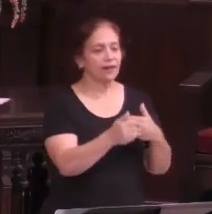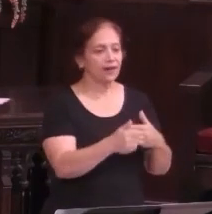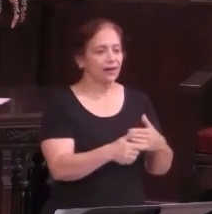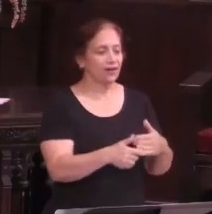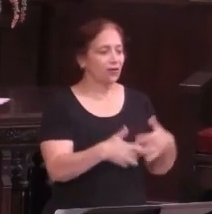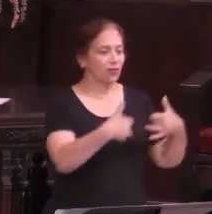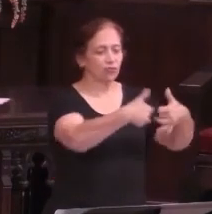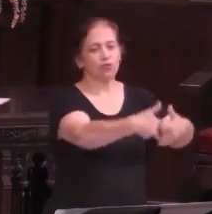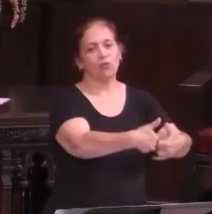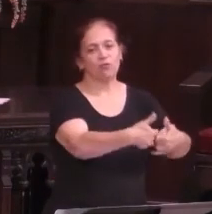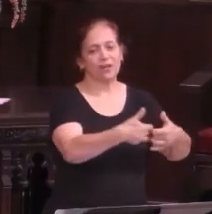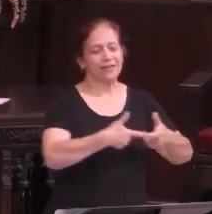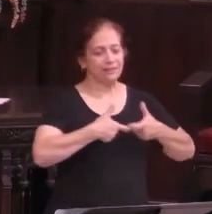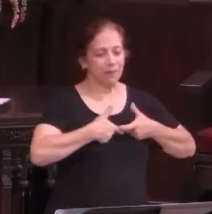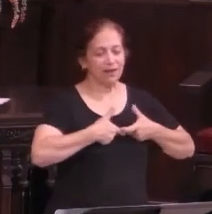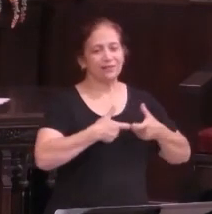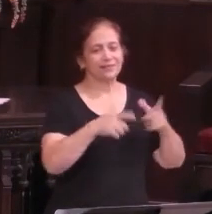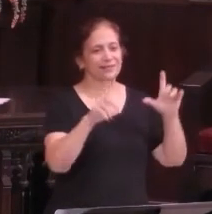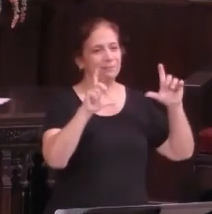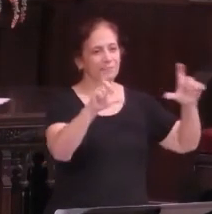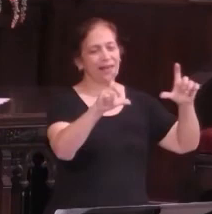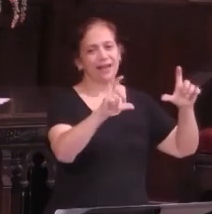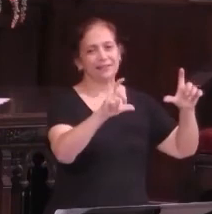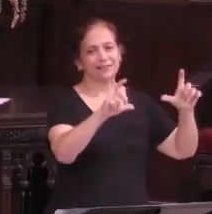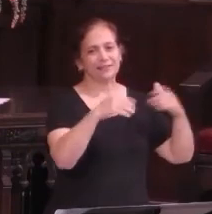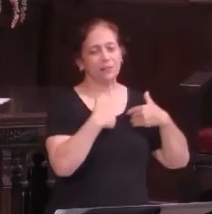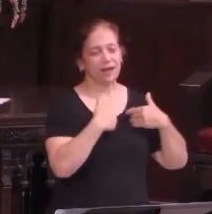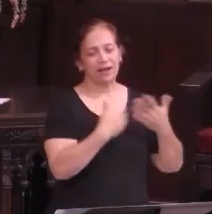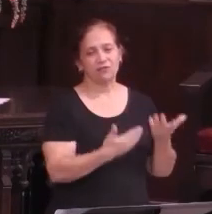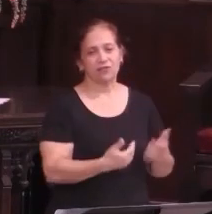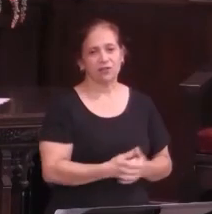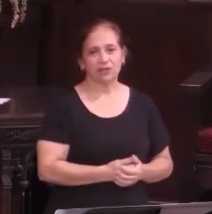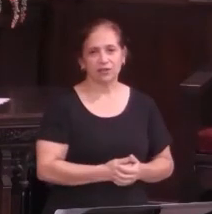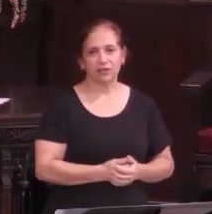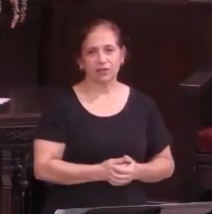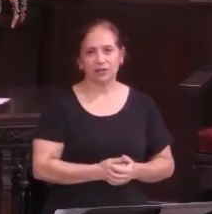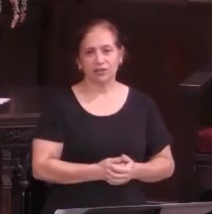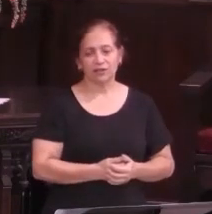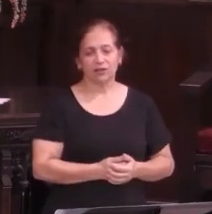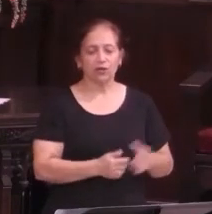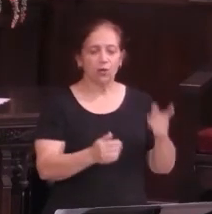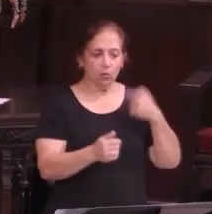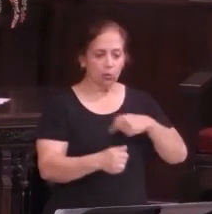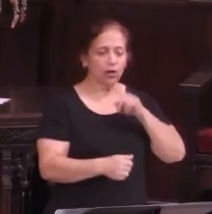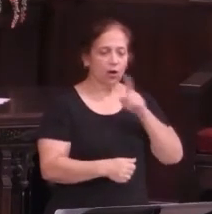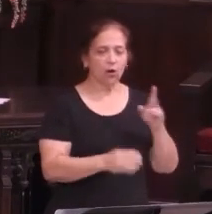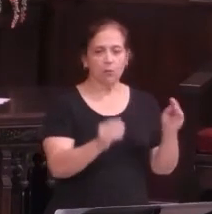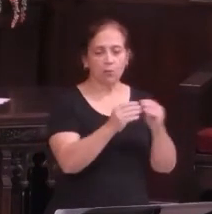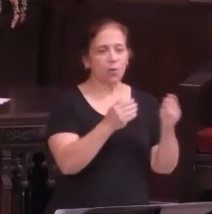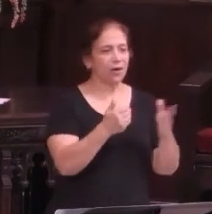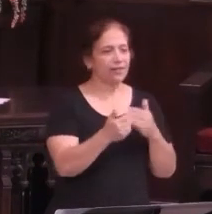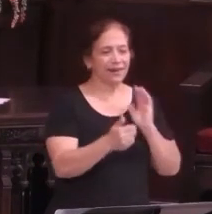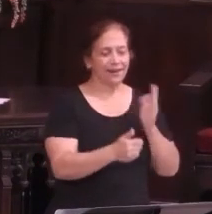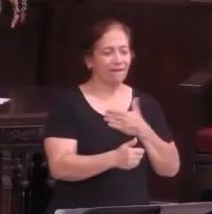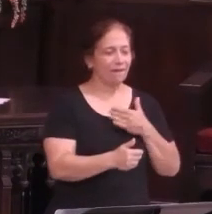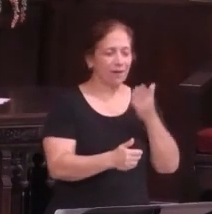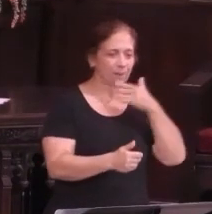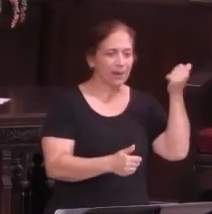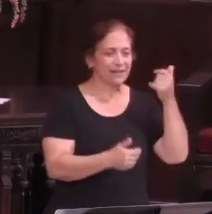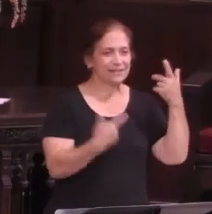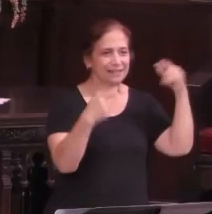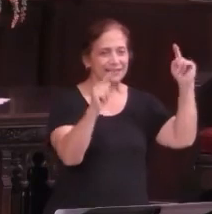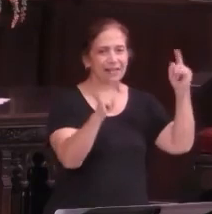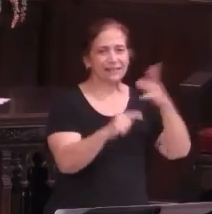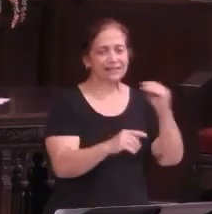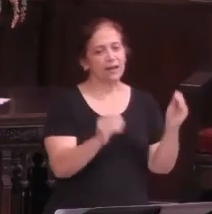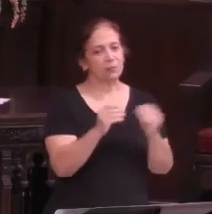our trophies and the plaques that hang upon our walls. We are more than our greatest success and